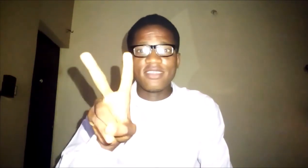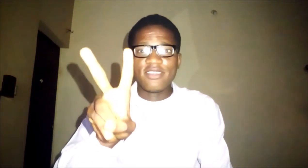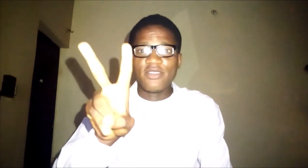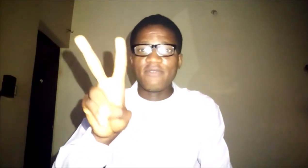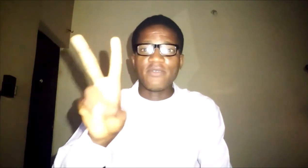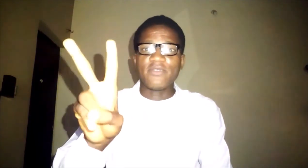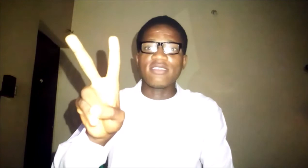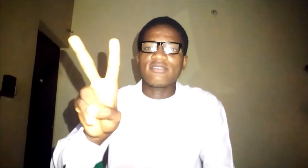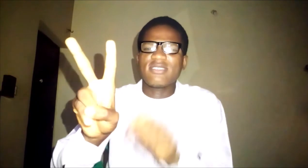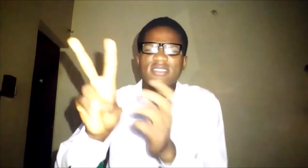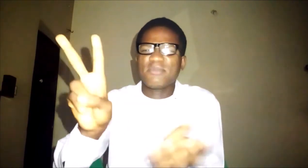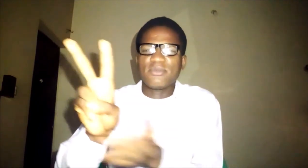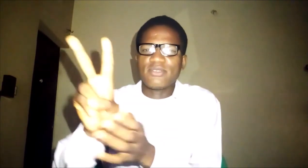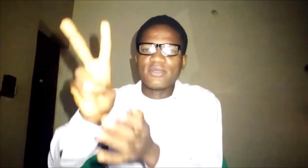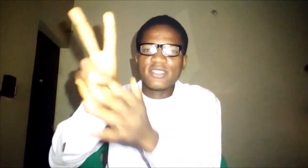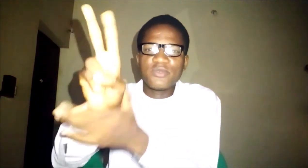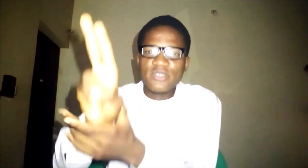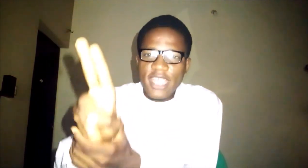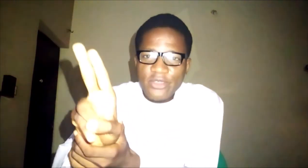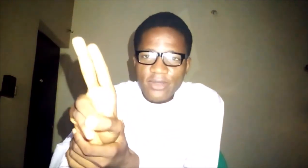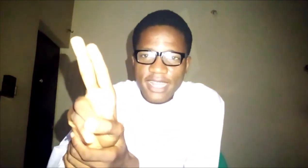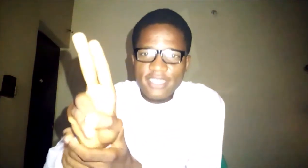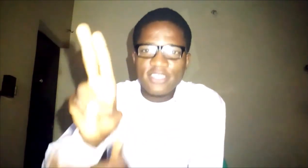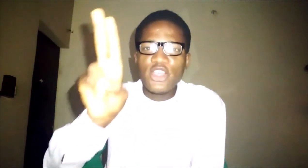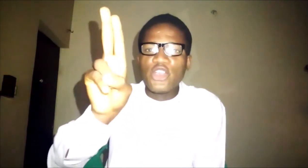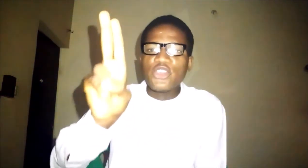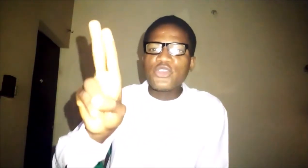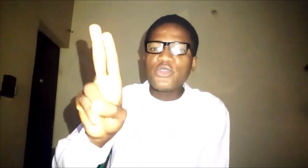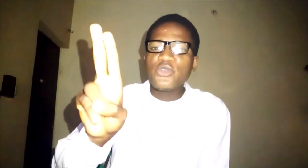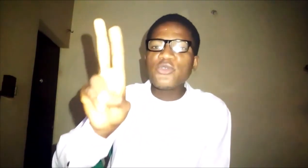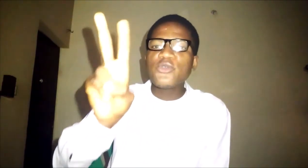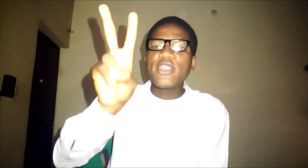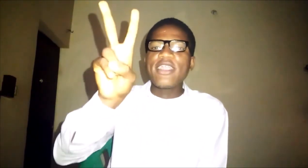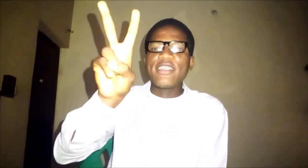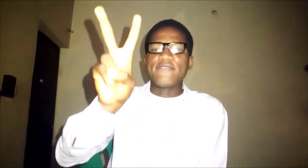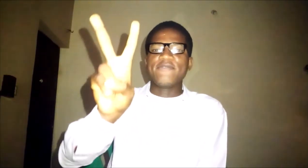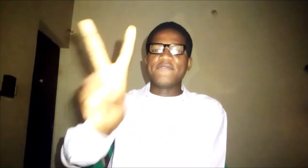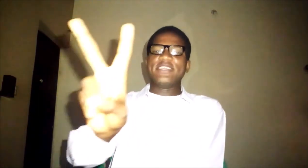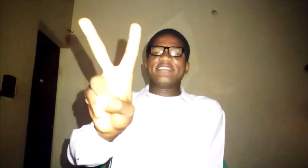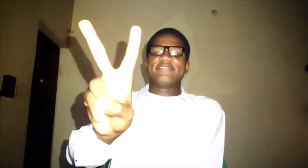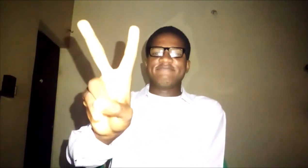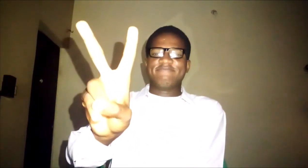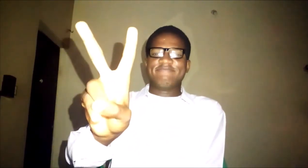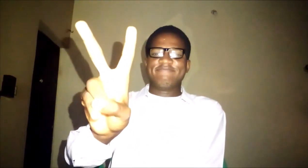You have your V. So it's simple. So this you sign U like this. U V.